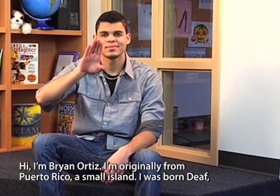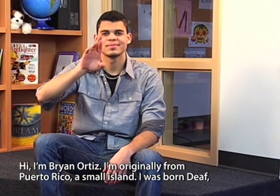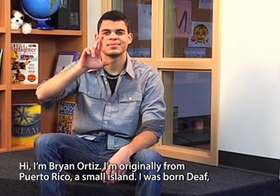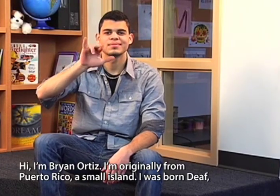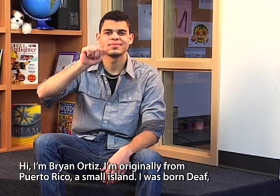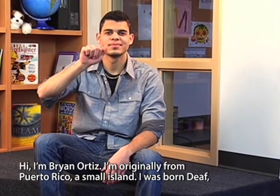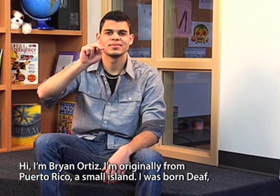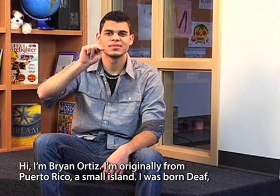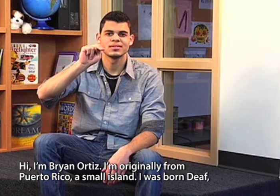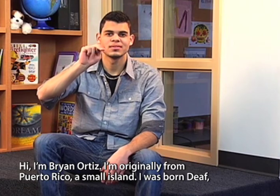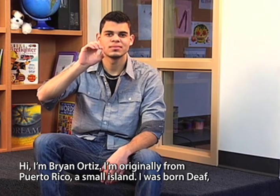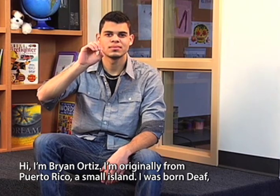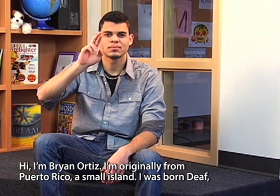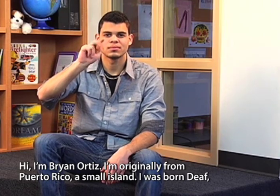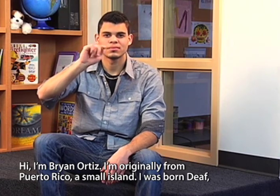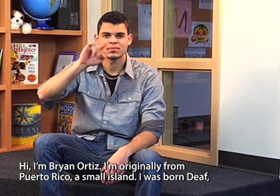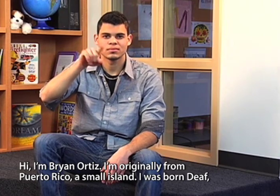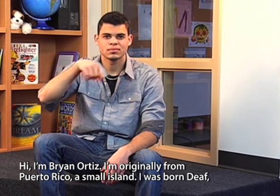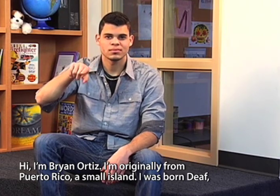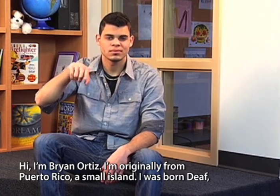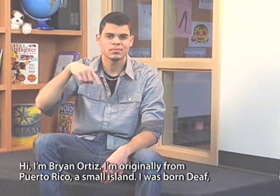Hi, I'm Bryan Ortiz.